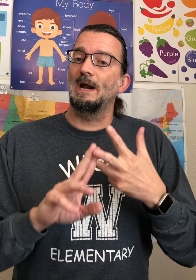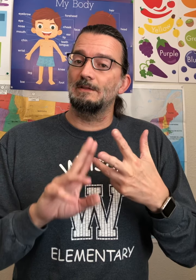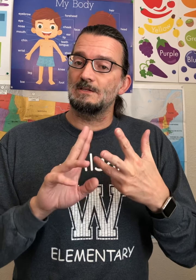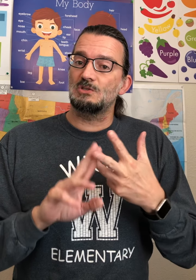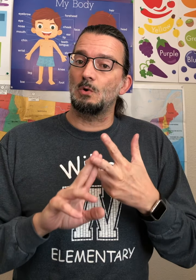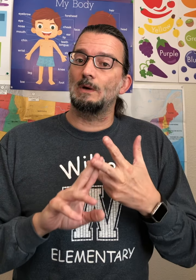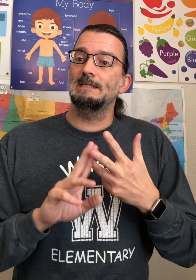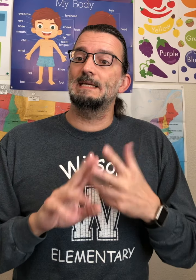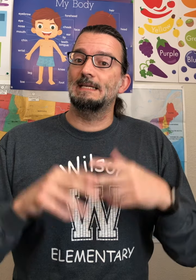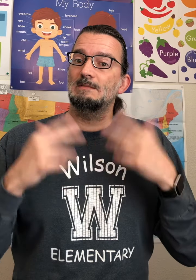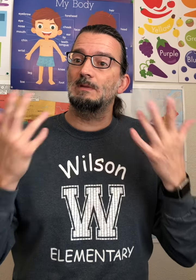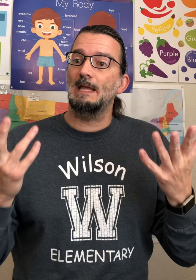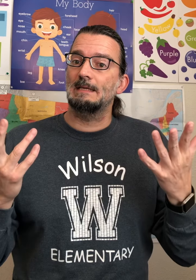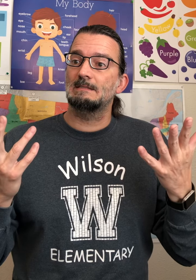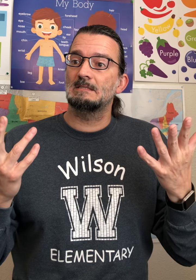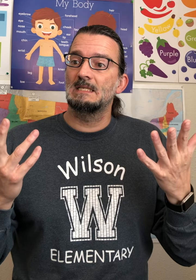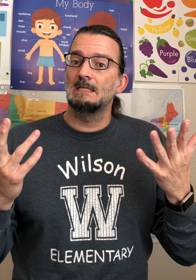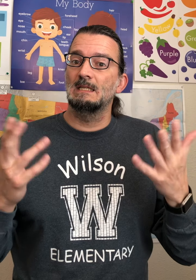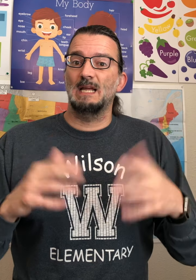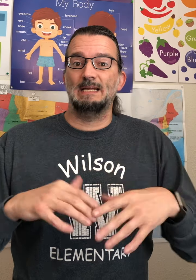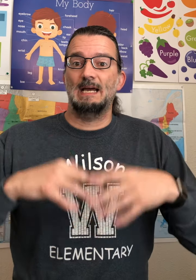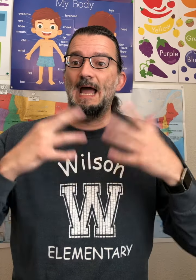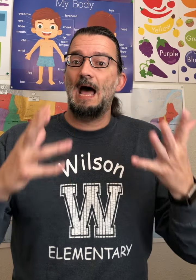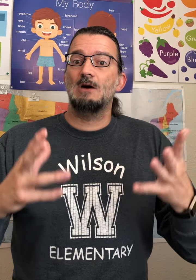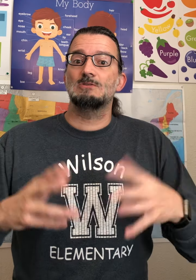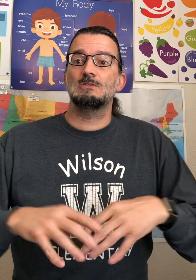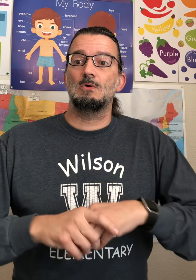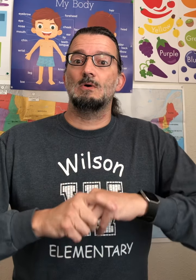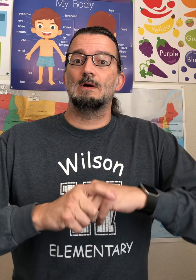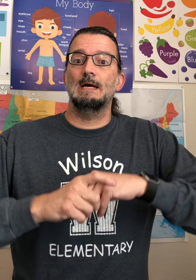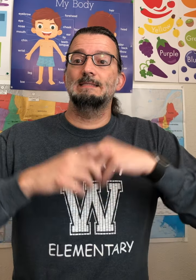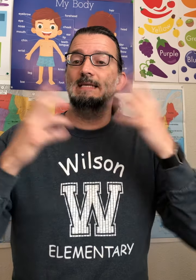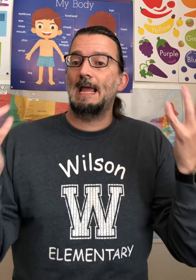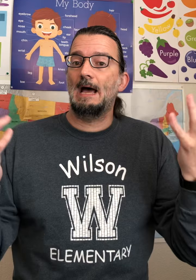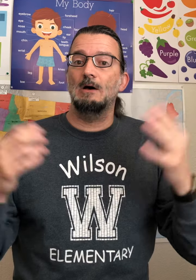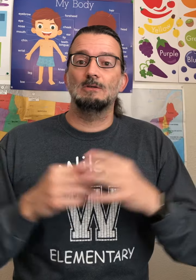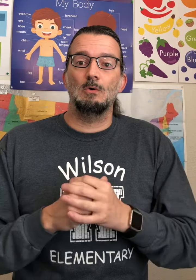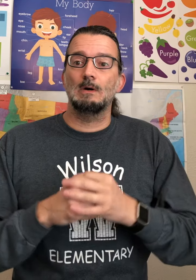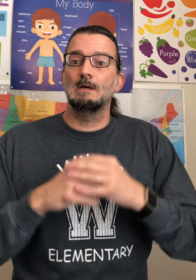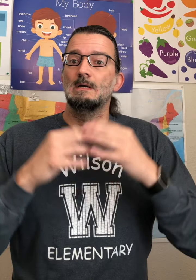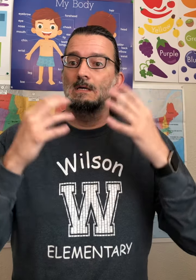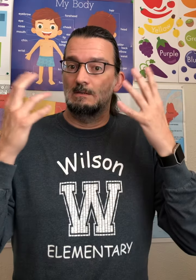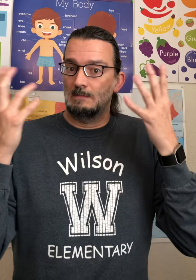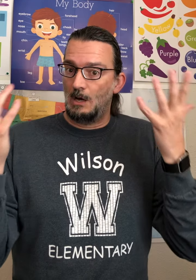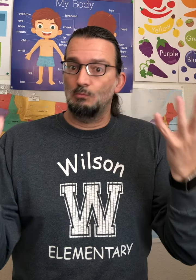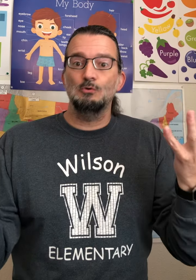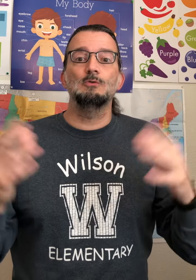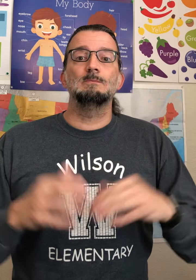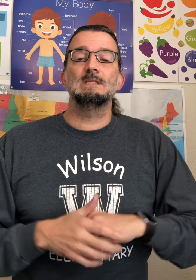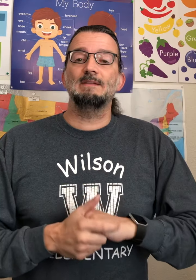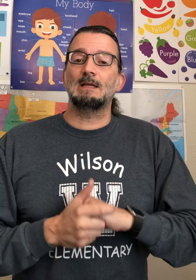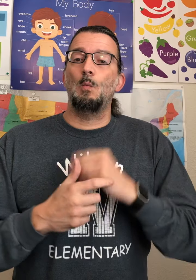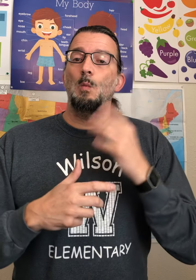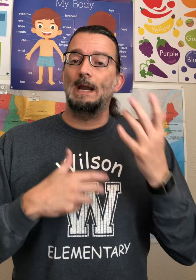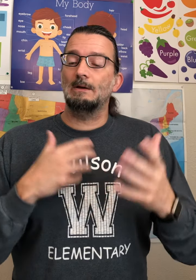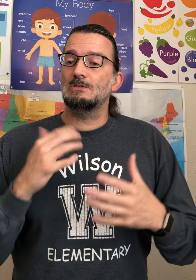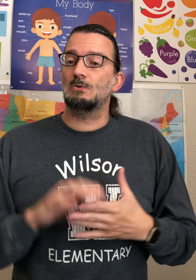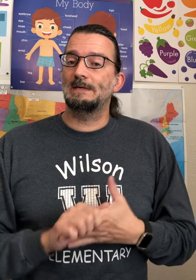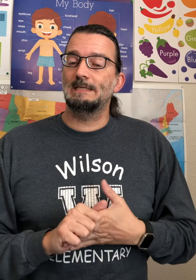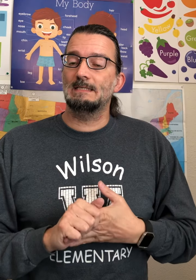the story takes place. Like a house or a town or a room. Stuff like that. Where the story takes